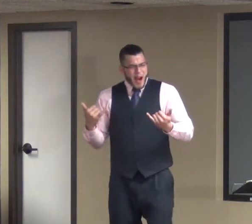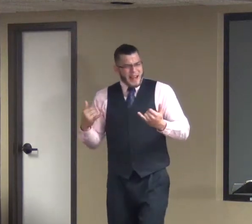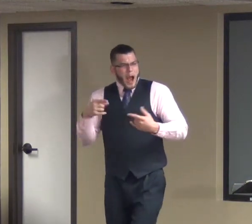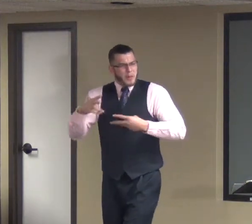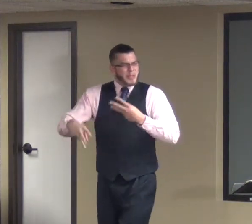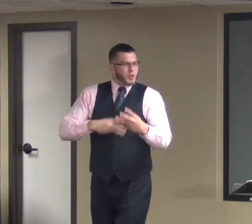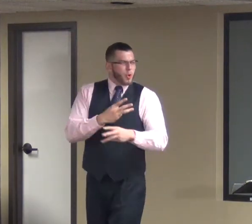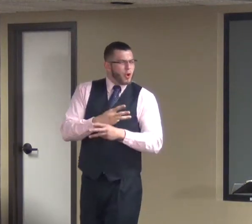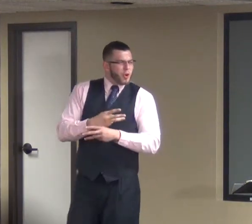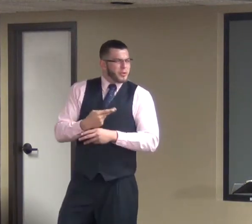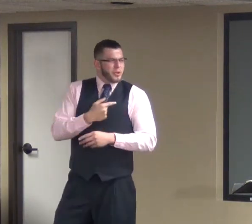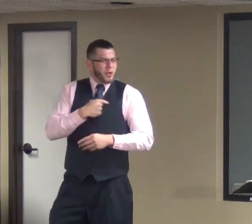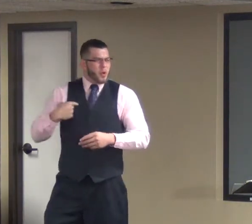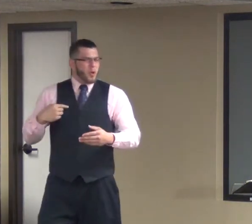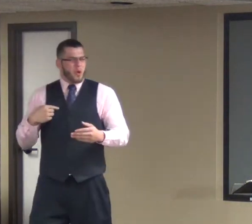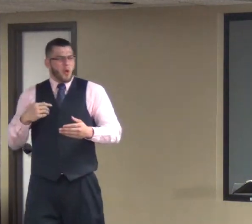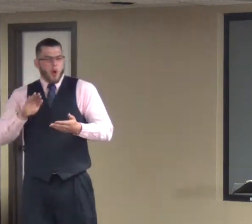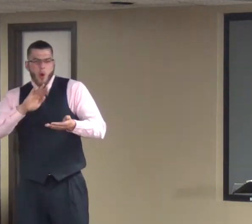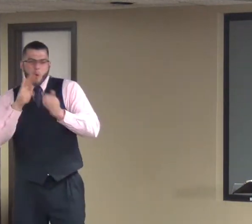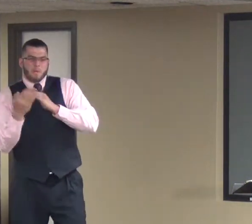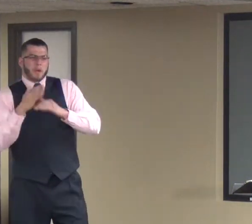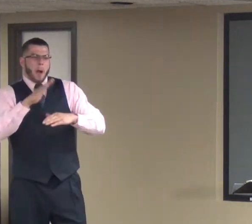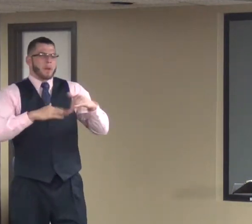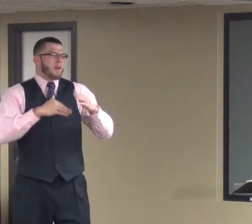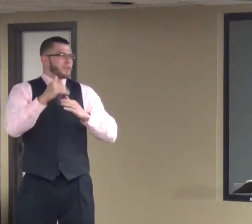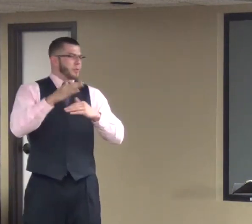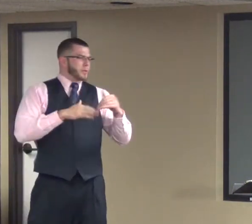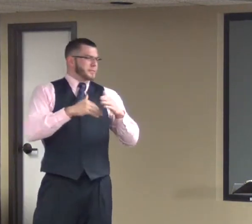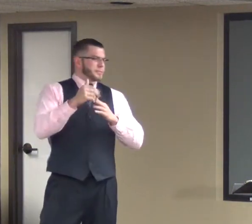Right now in this world, we've become comfortable.